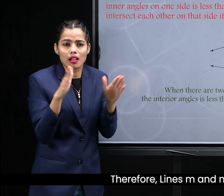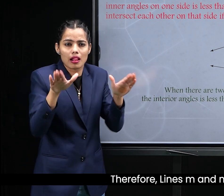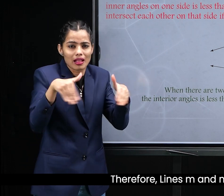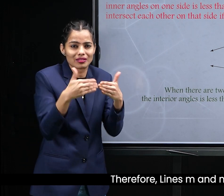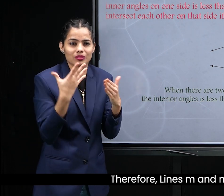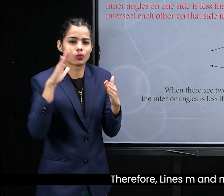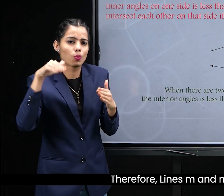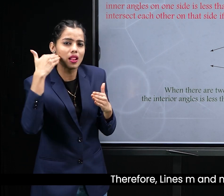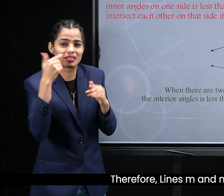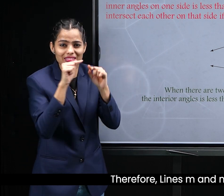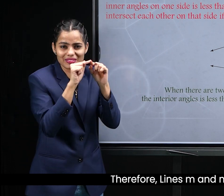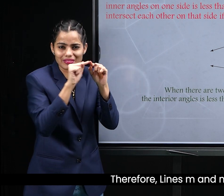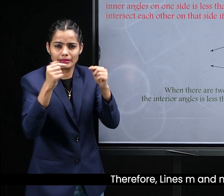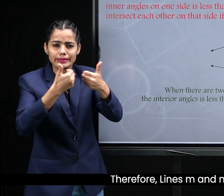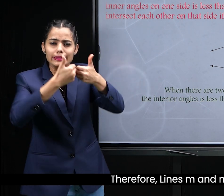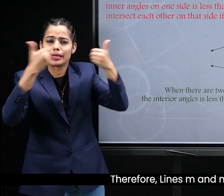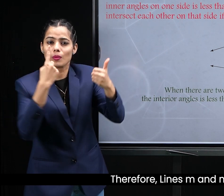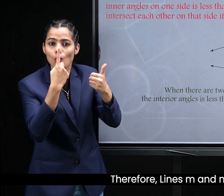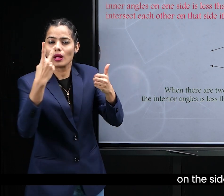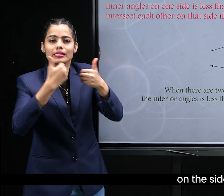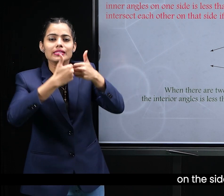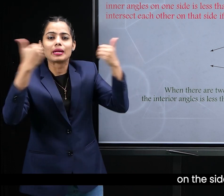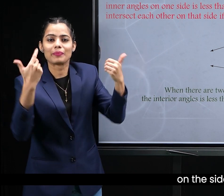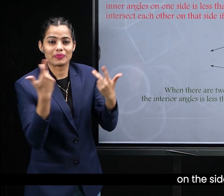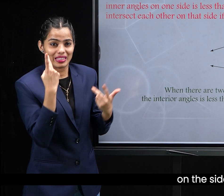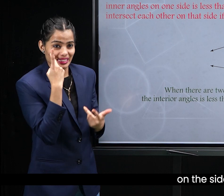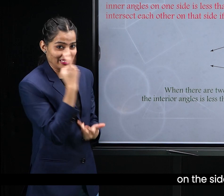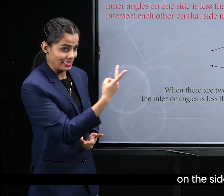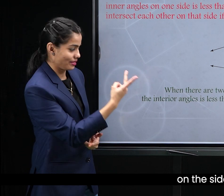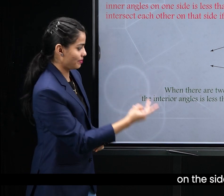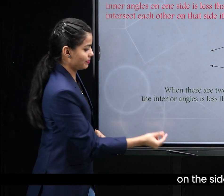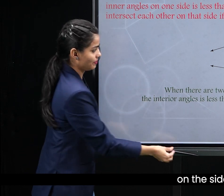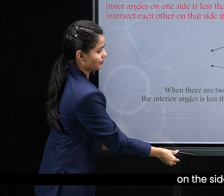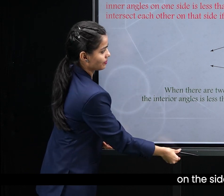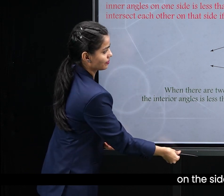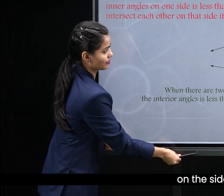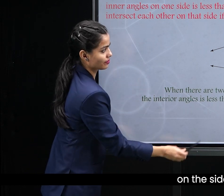lines M and N will meet when extended on the side of 1 and 2.